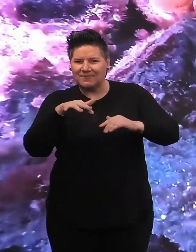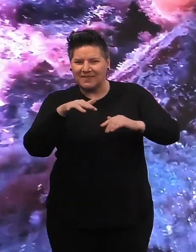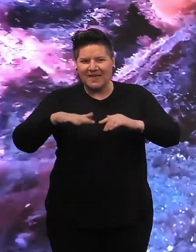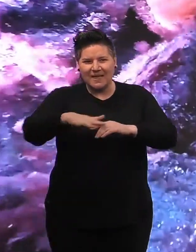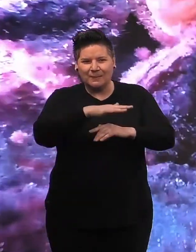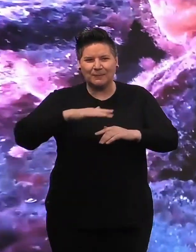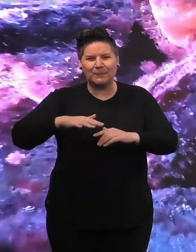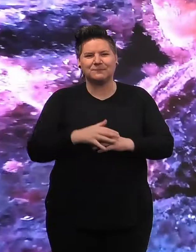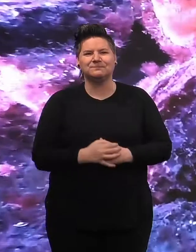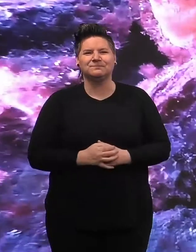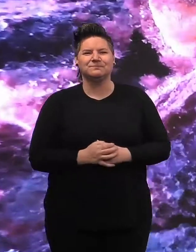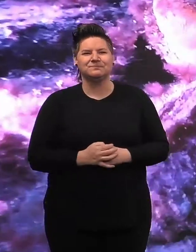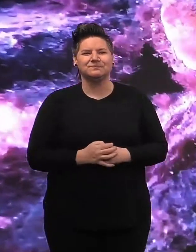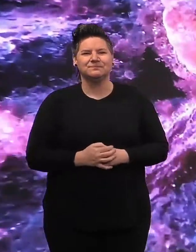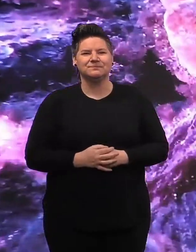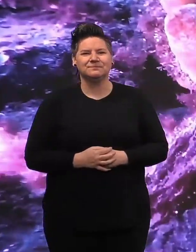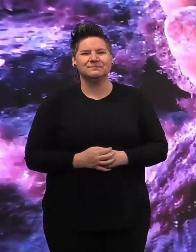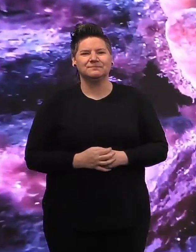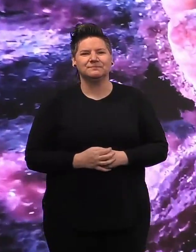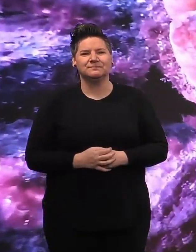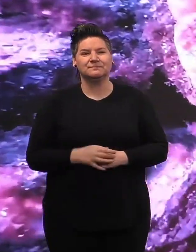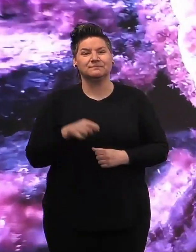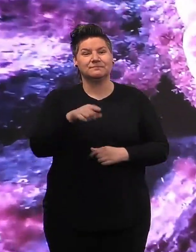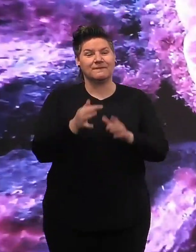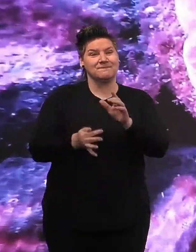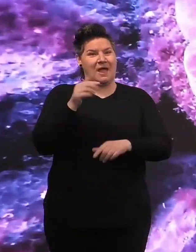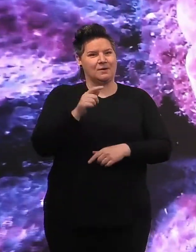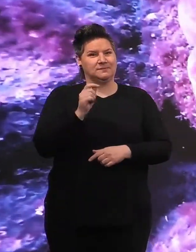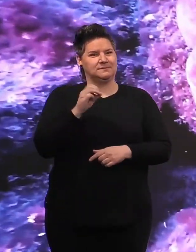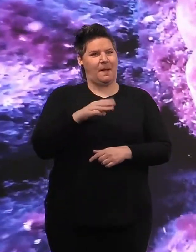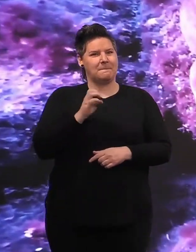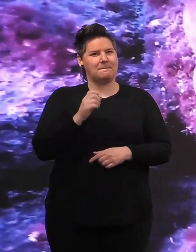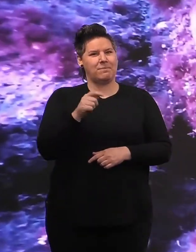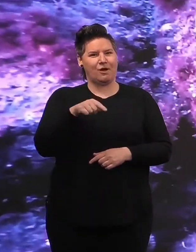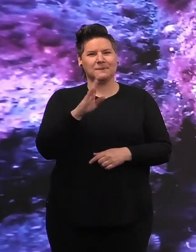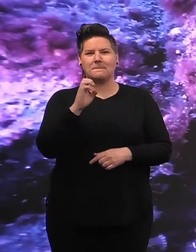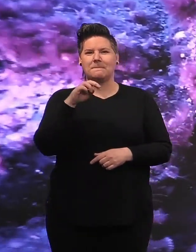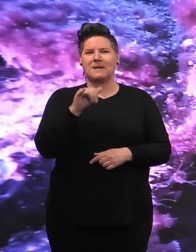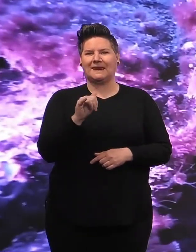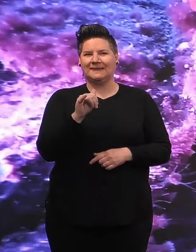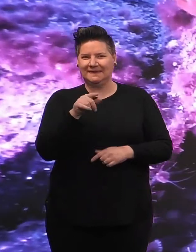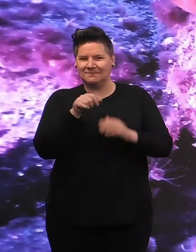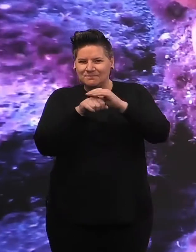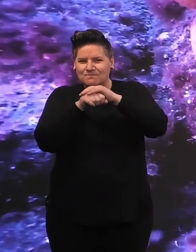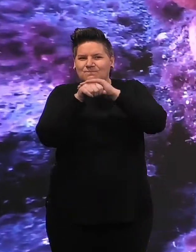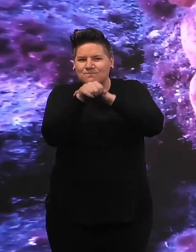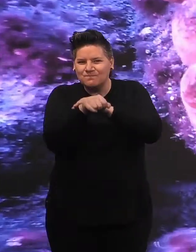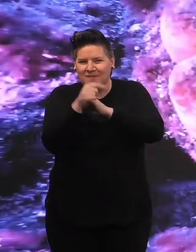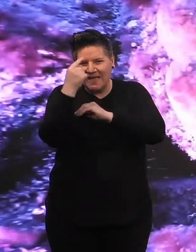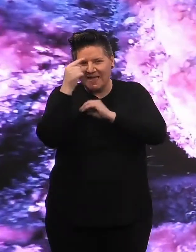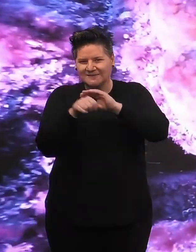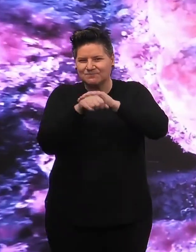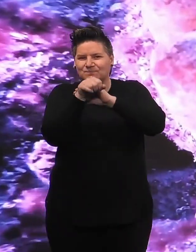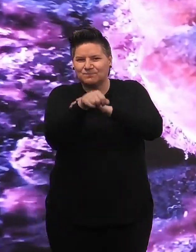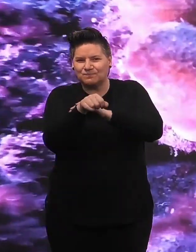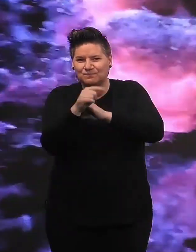living in amongst them. And here the divers found a tompot blenny poking its head out of a gap between the